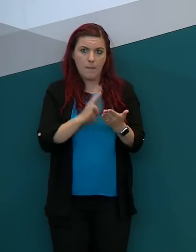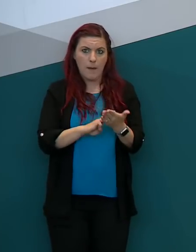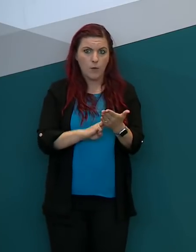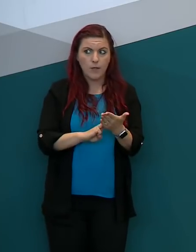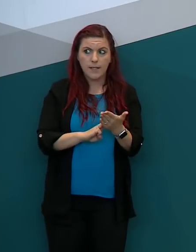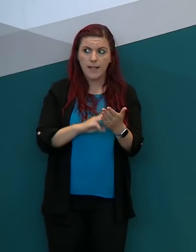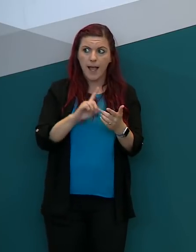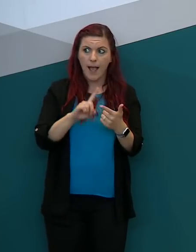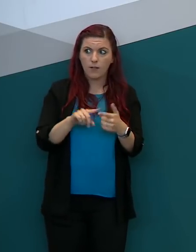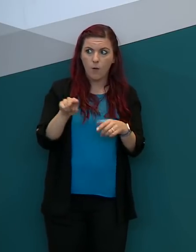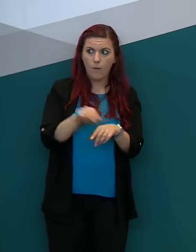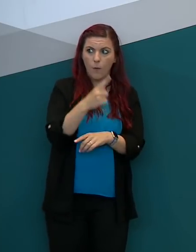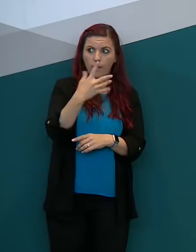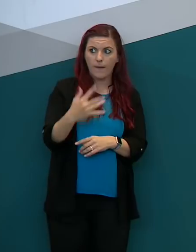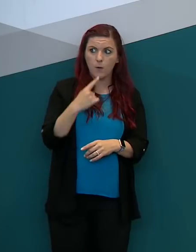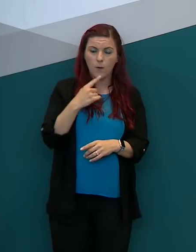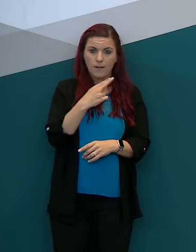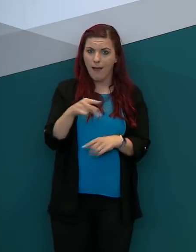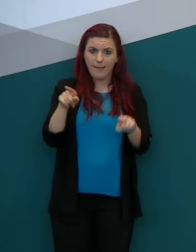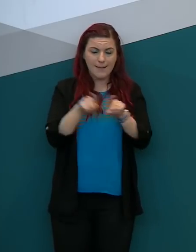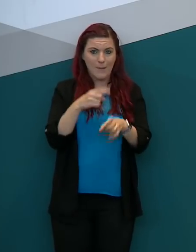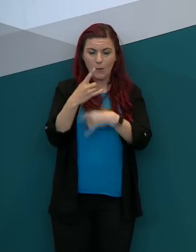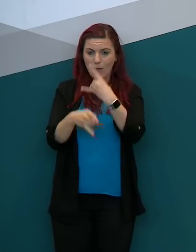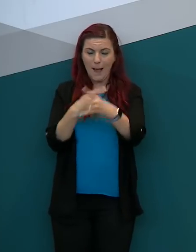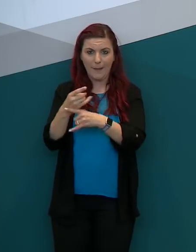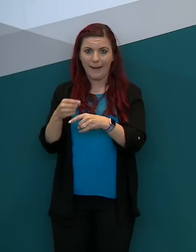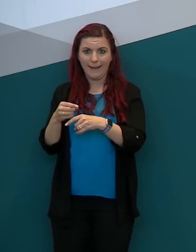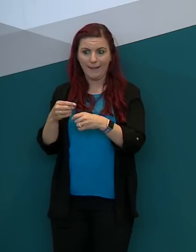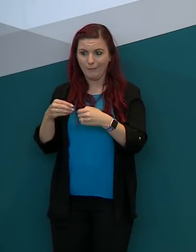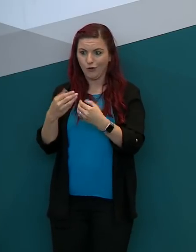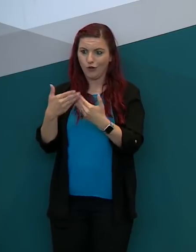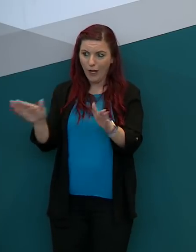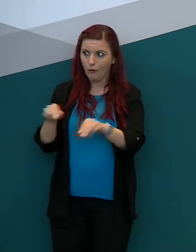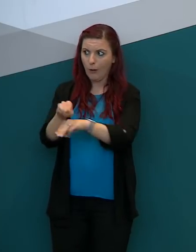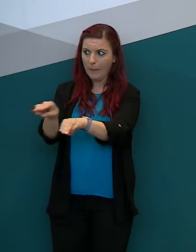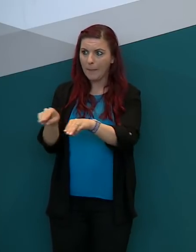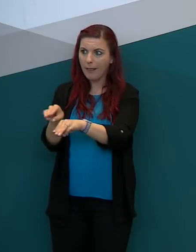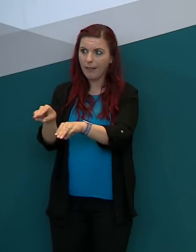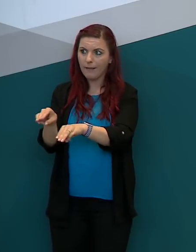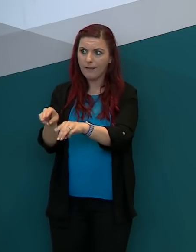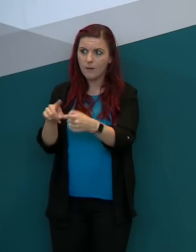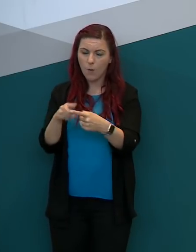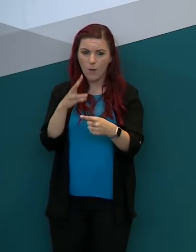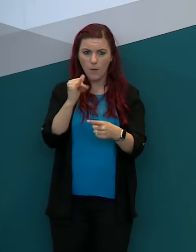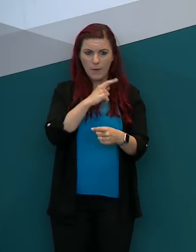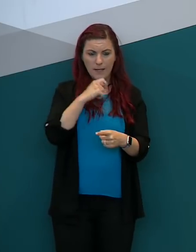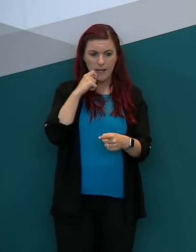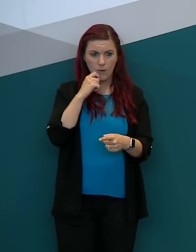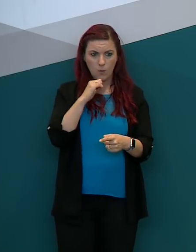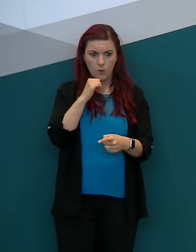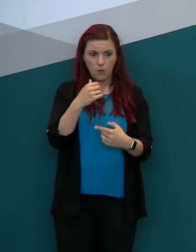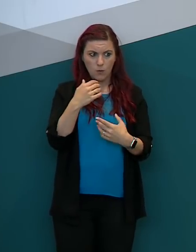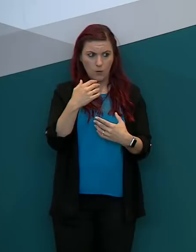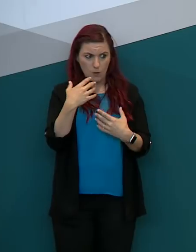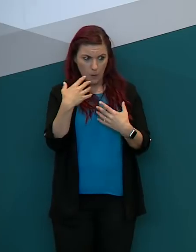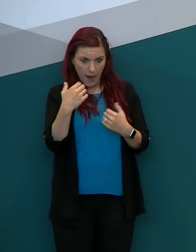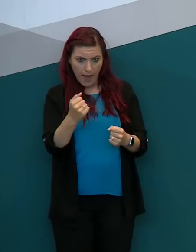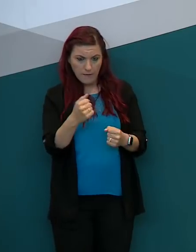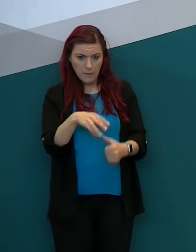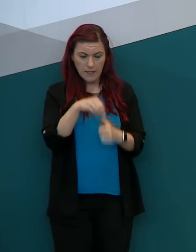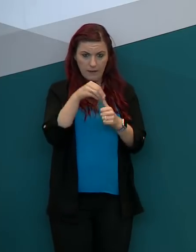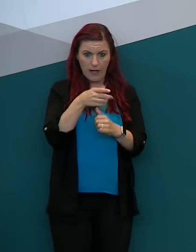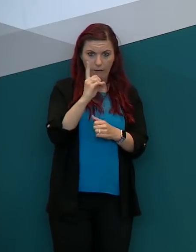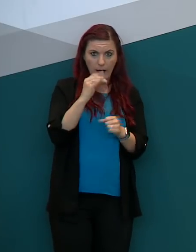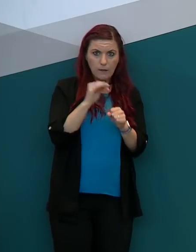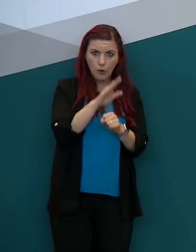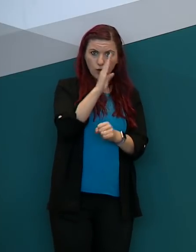1/5. That's not the same as what's happening in the public. Do the residents of direct provision need specific advice given to them, and do they need,